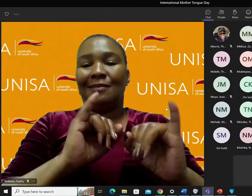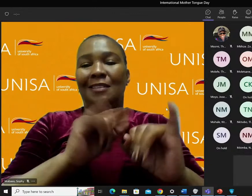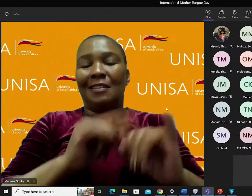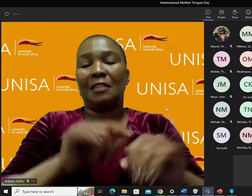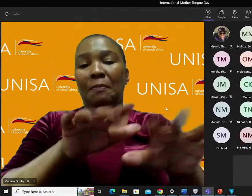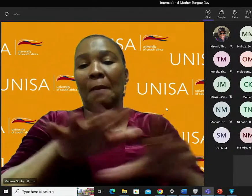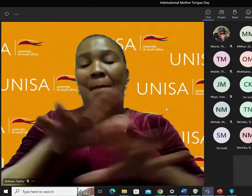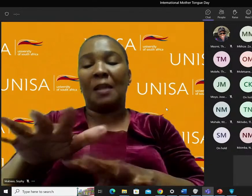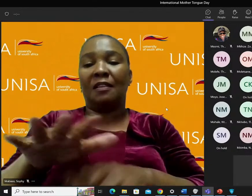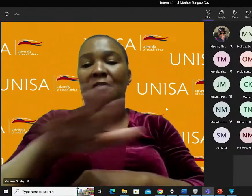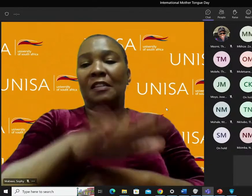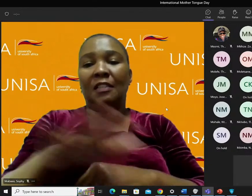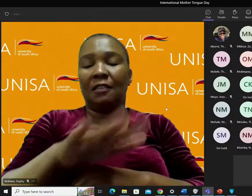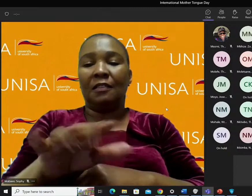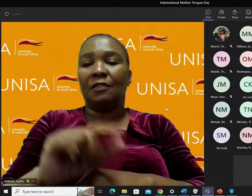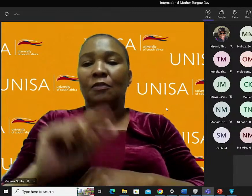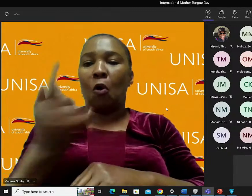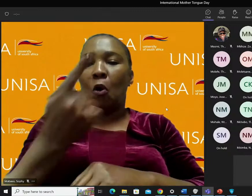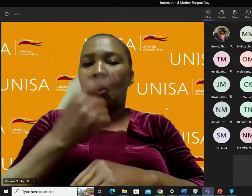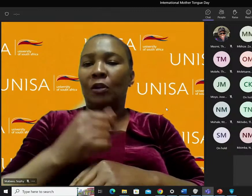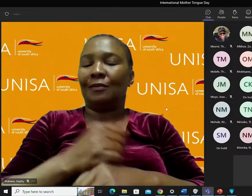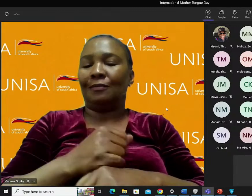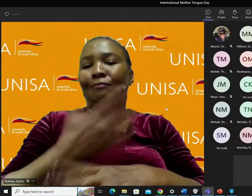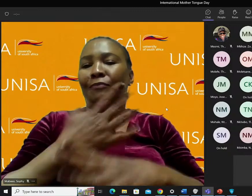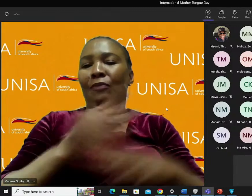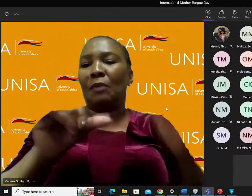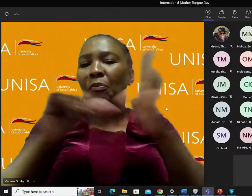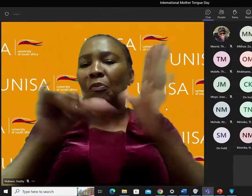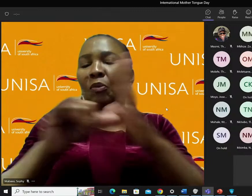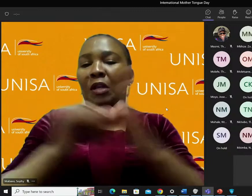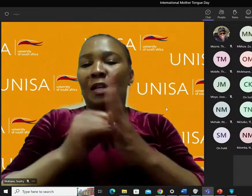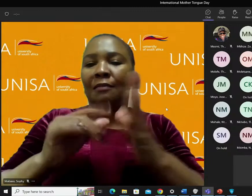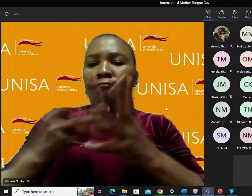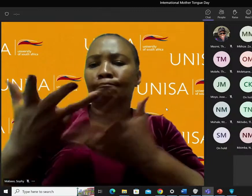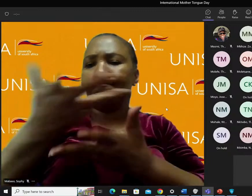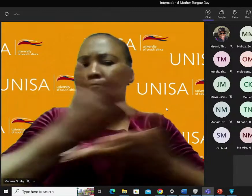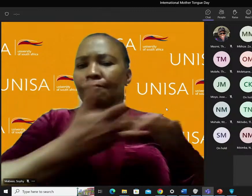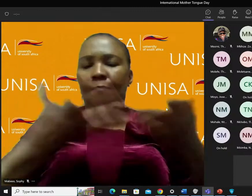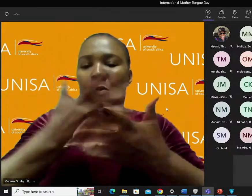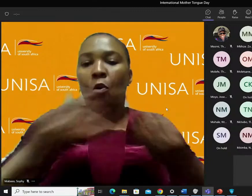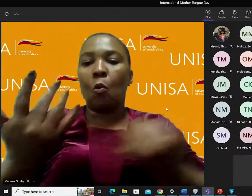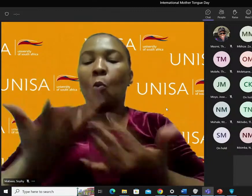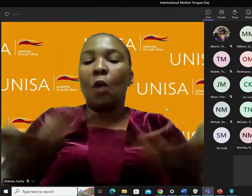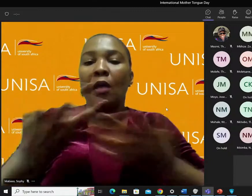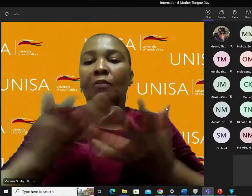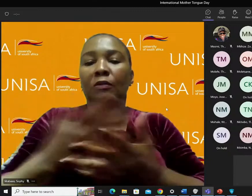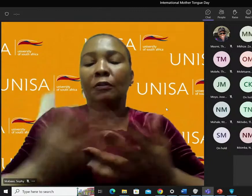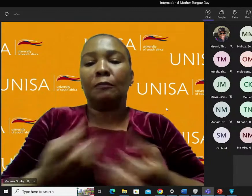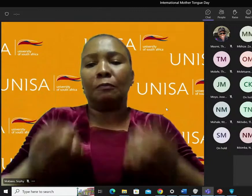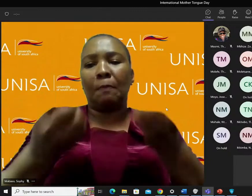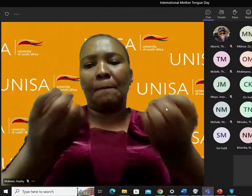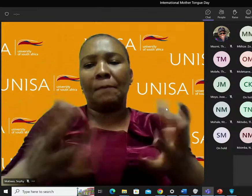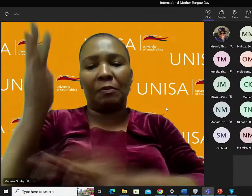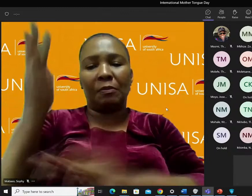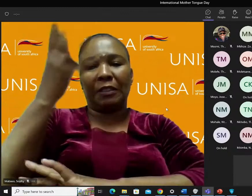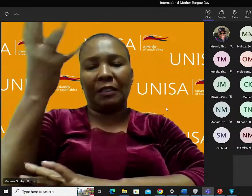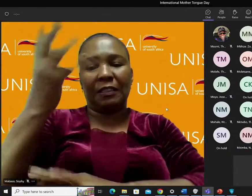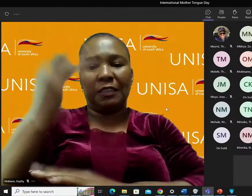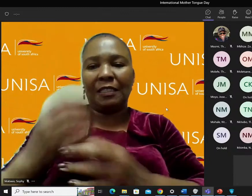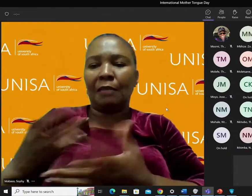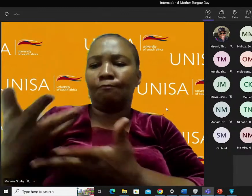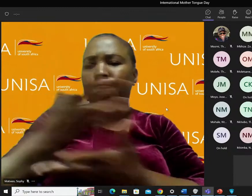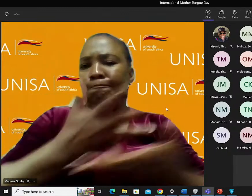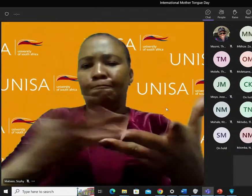platforms, but in also critical discussions where we ought to present and also engage about the way forward and how